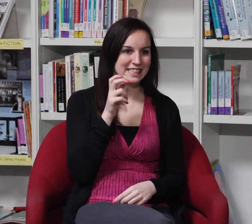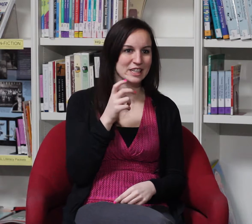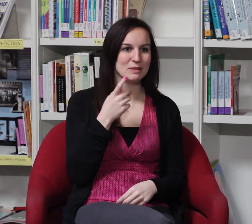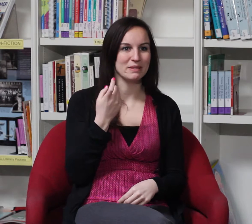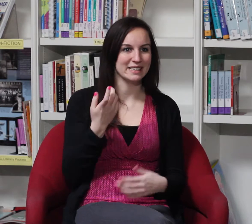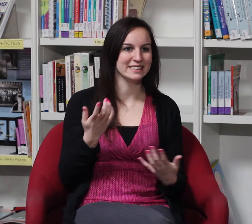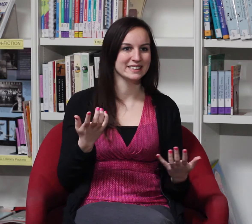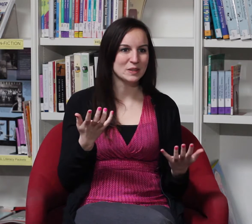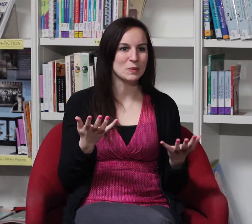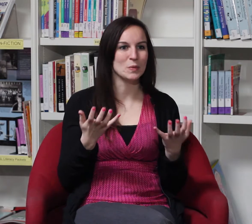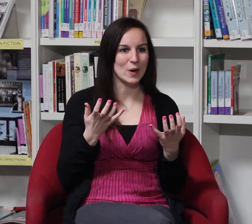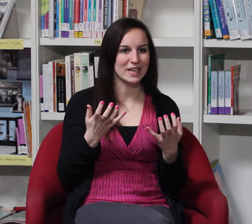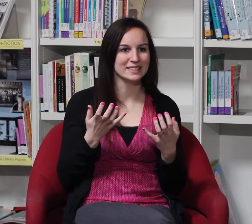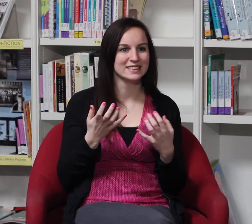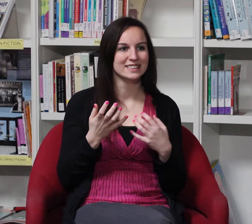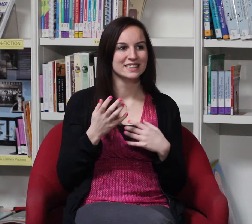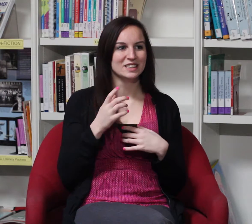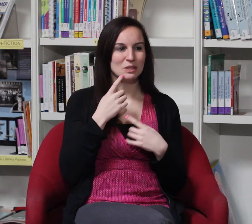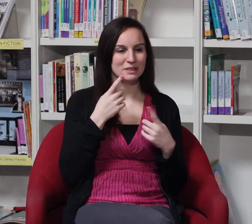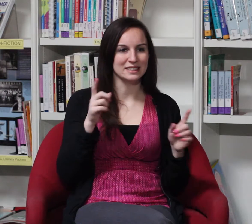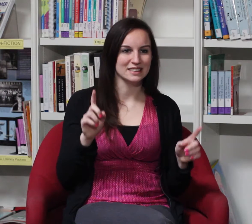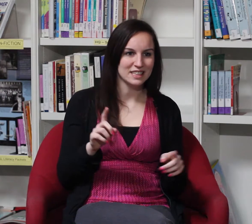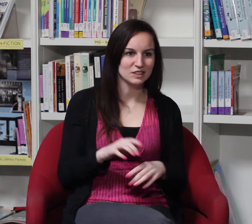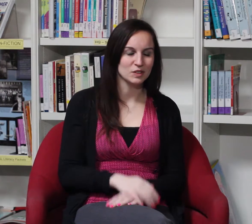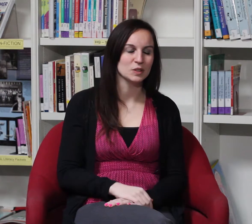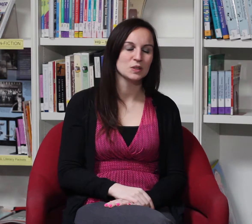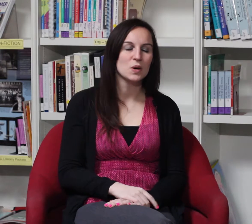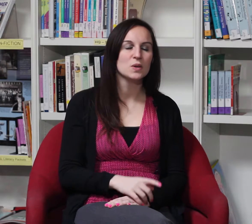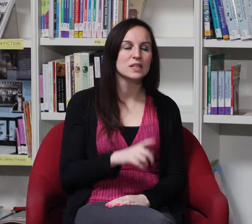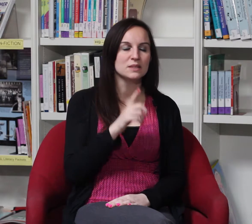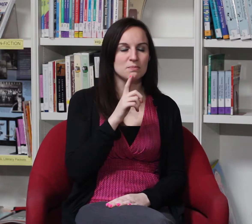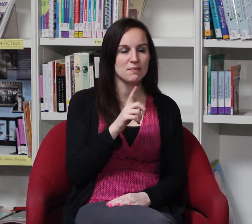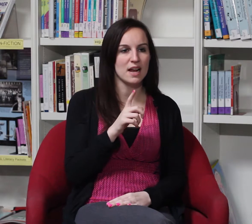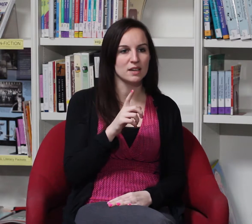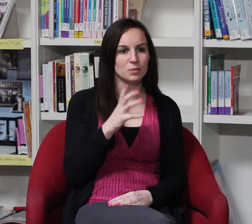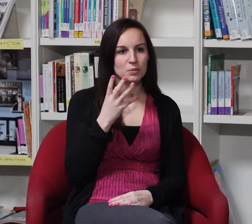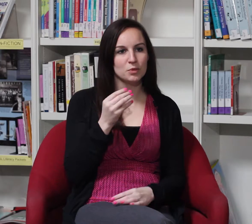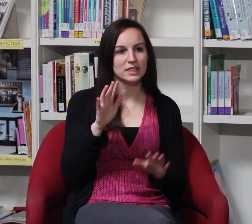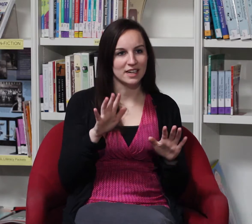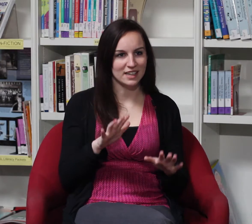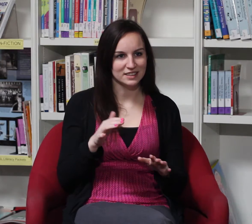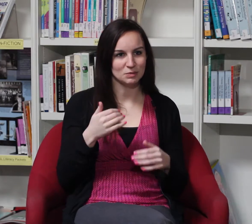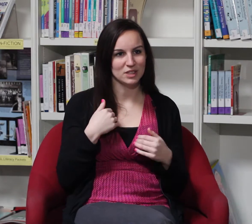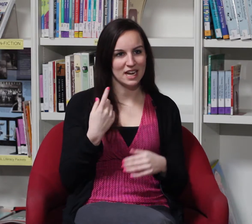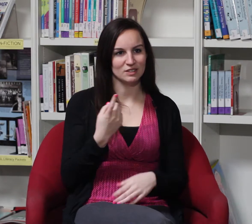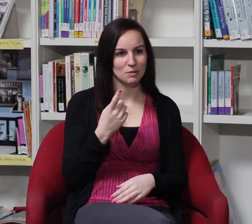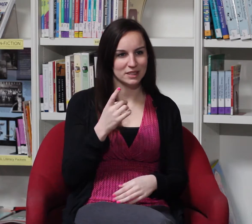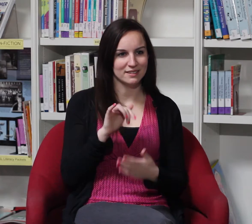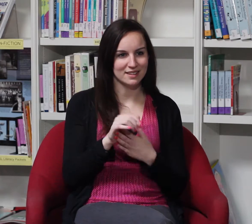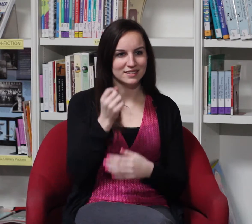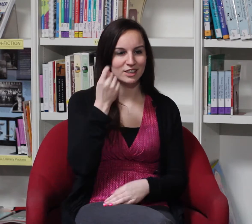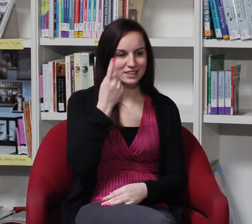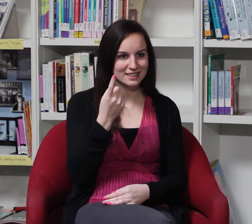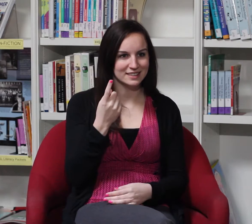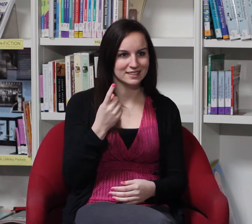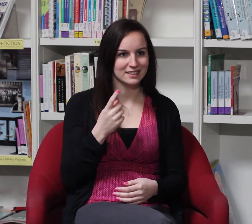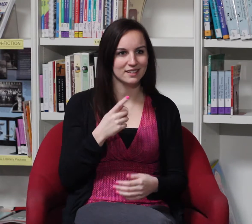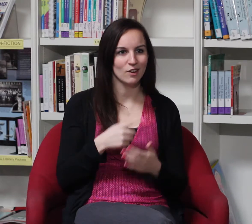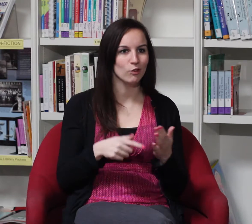hear because we want to be successful. So it's been pretty awesome to have somebody that's understanding of what